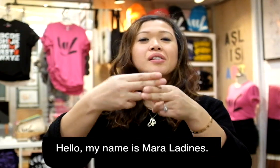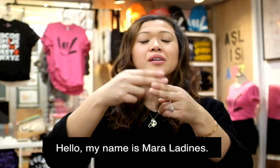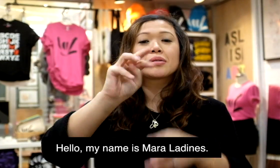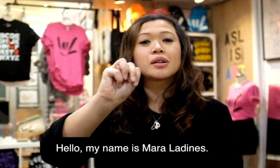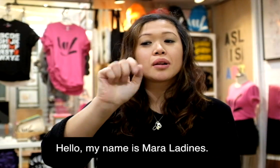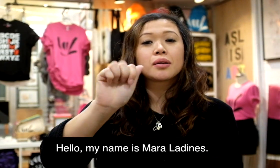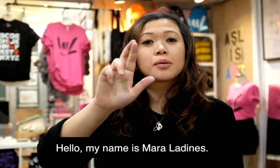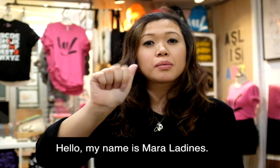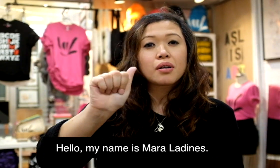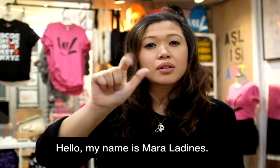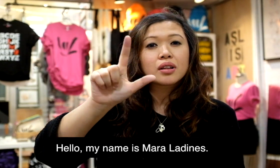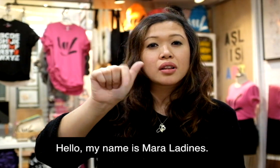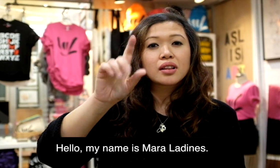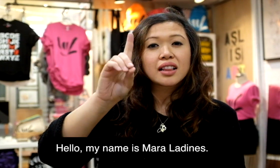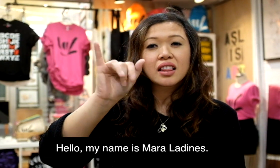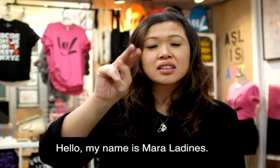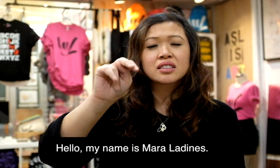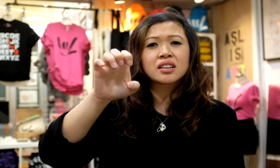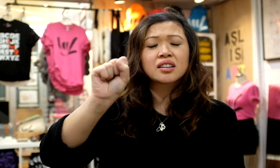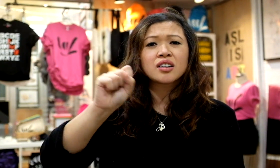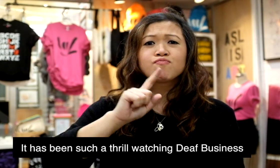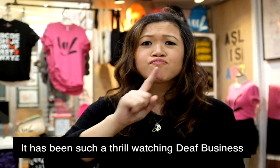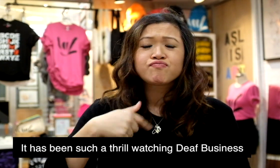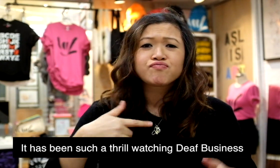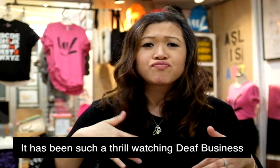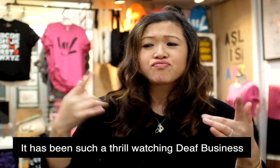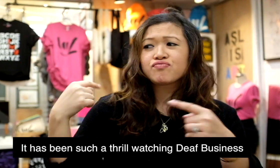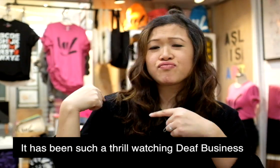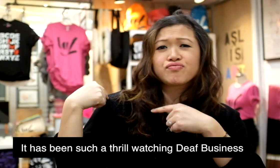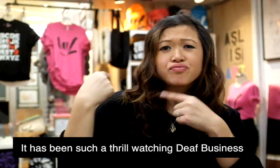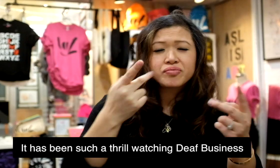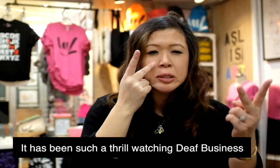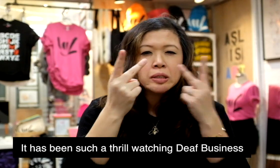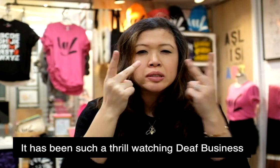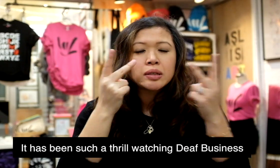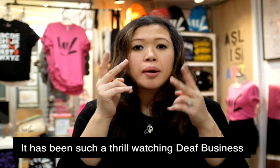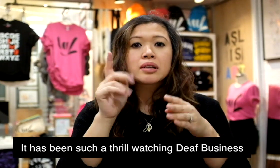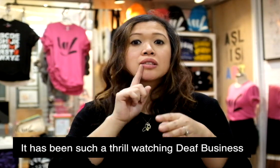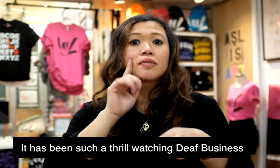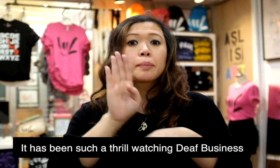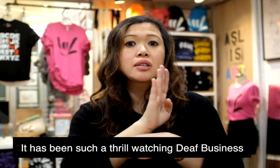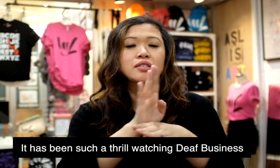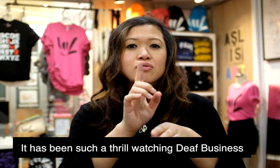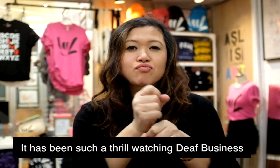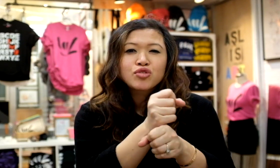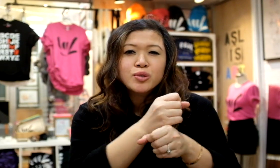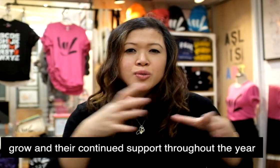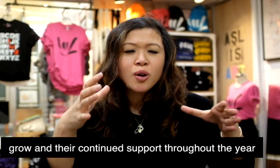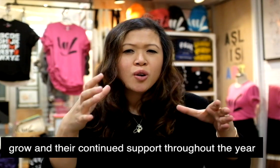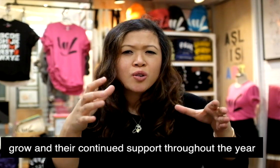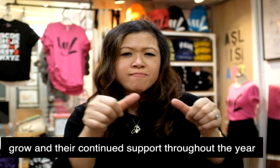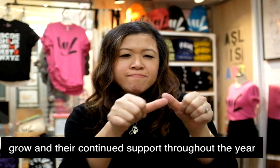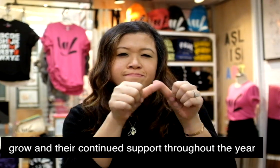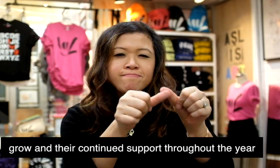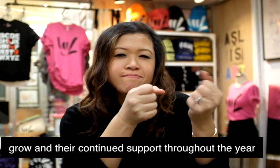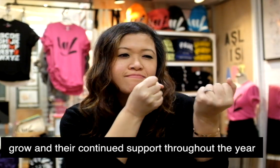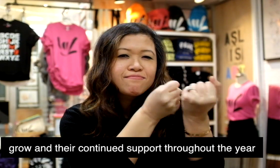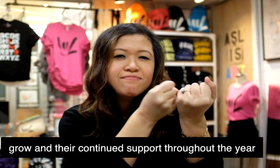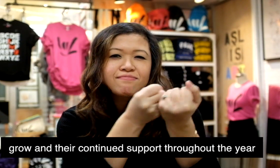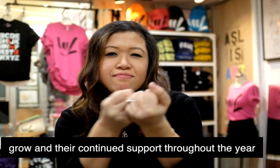Hello, my name is Mara Ladinas. It's been such a thrill watching and seeing deaf businesses grow